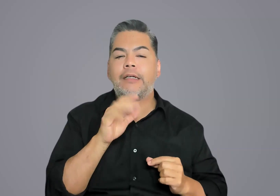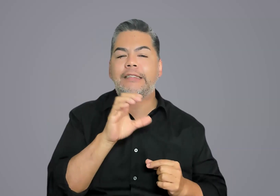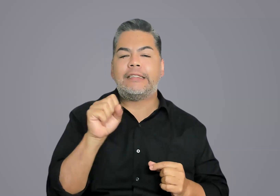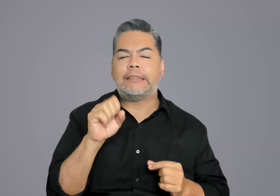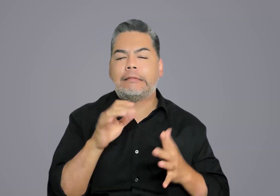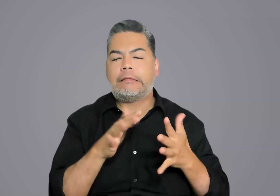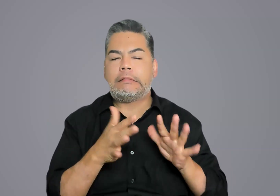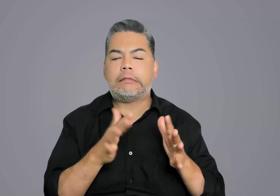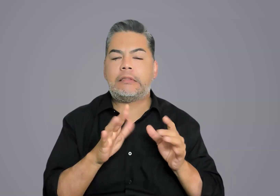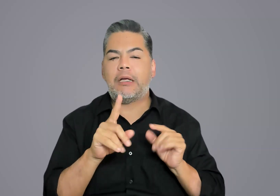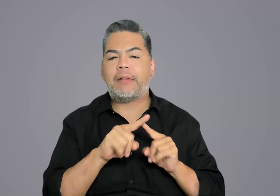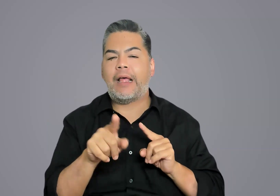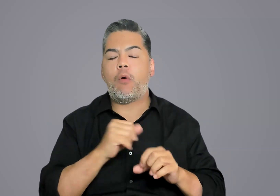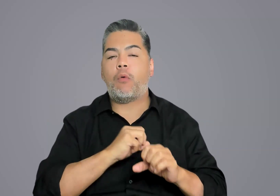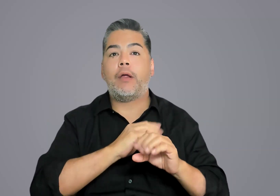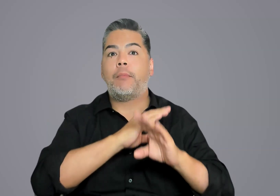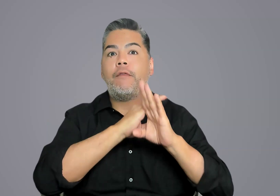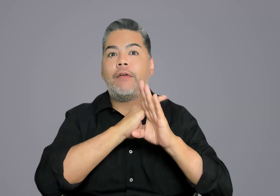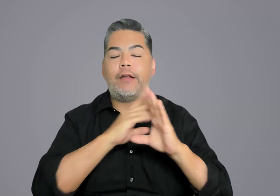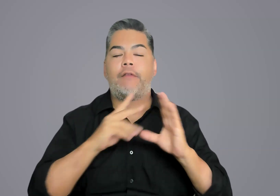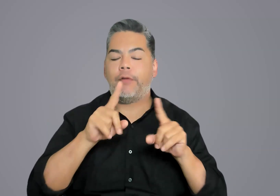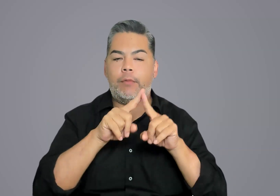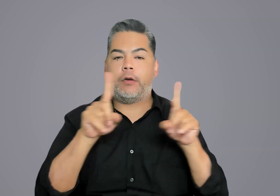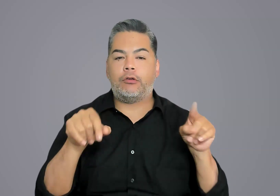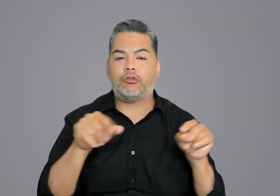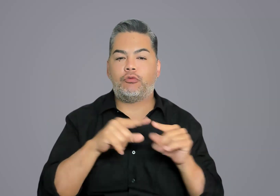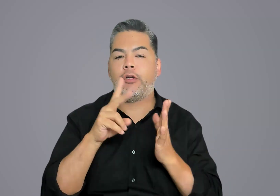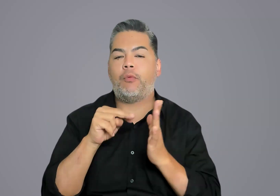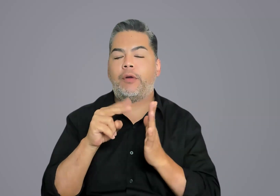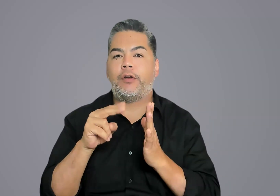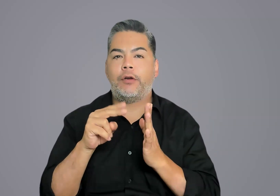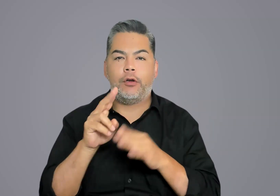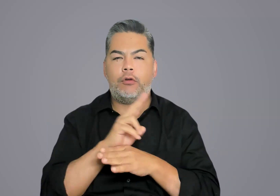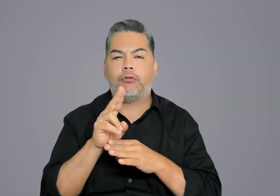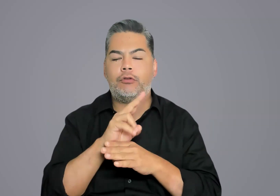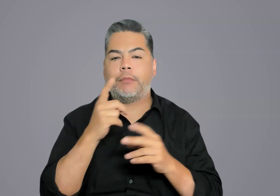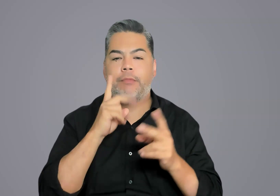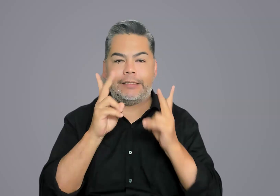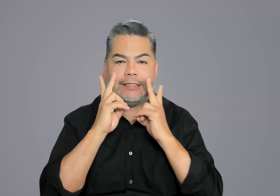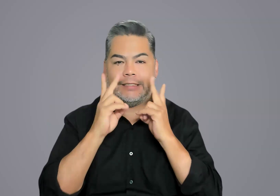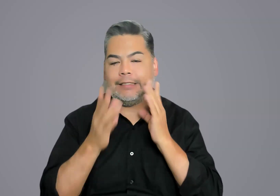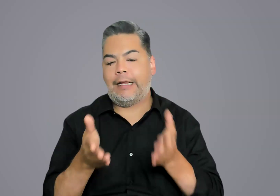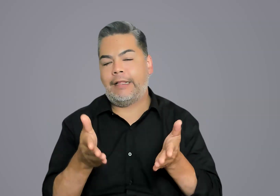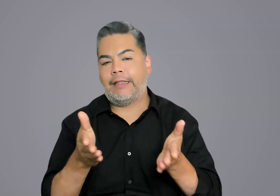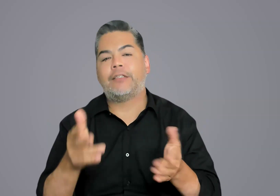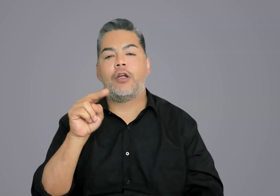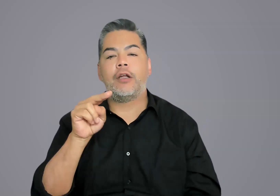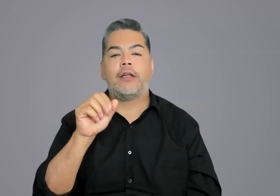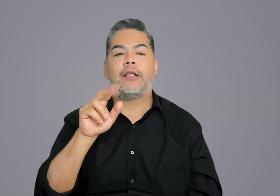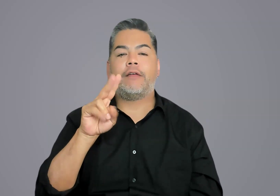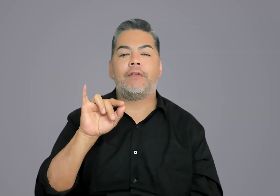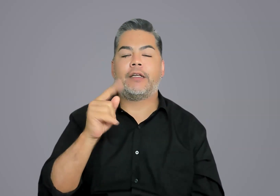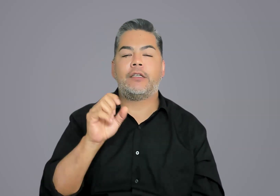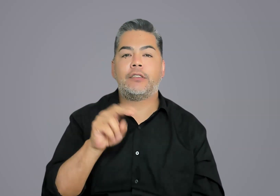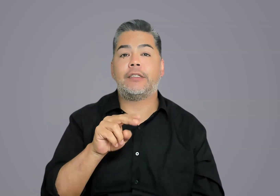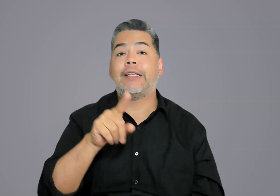that shouldn't prevent a screen reader user from being able to tell, hey, these are navigation, this is the main tag,